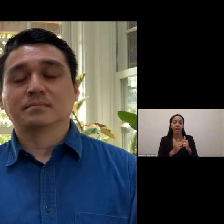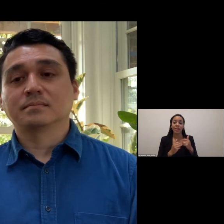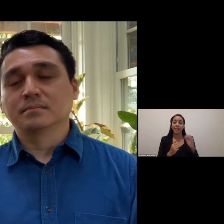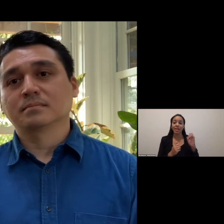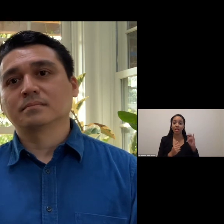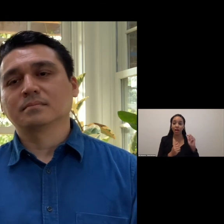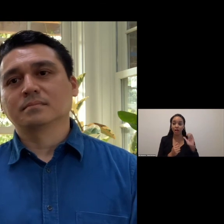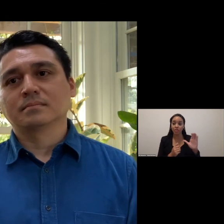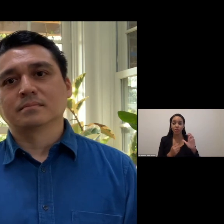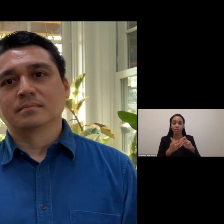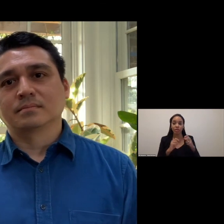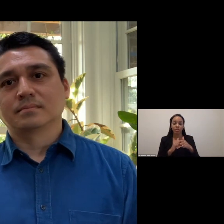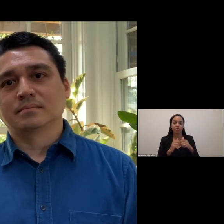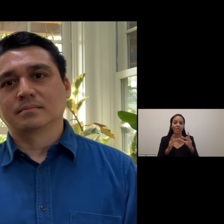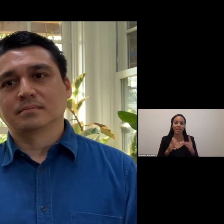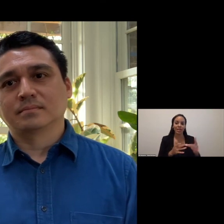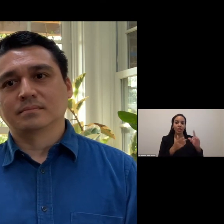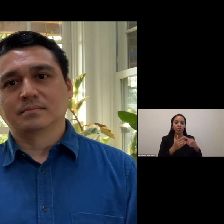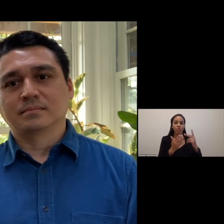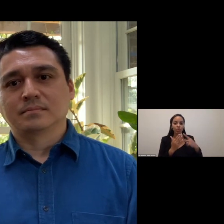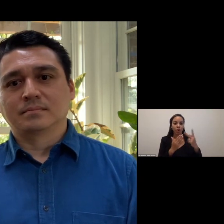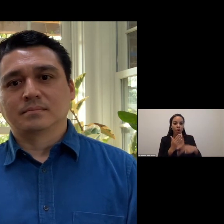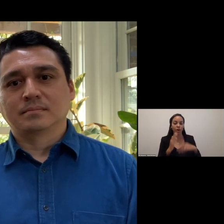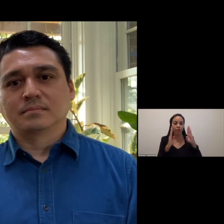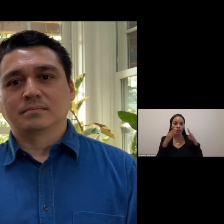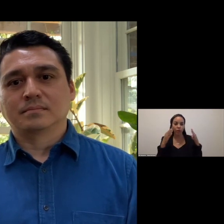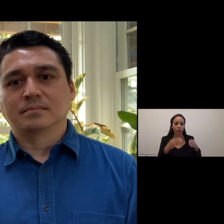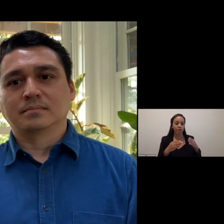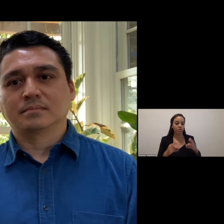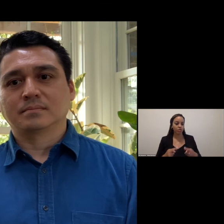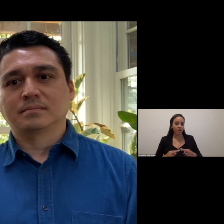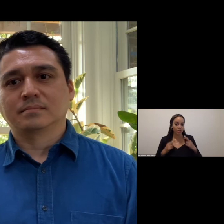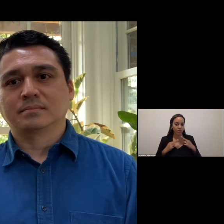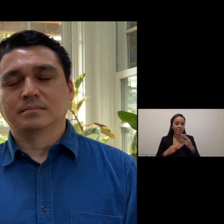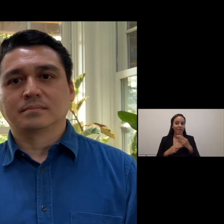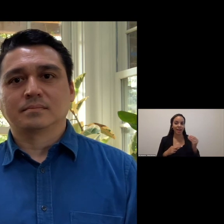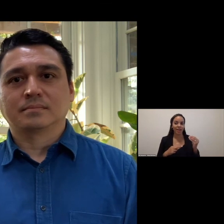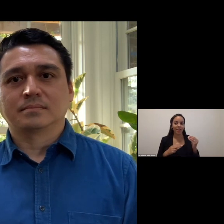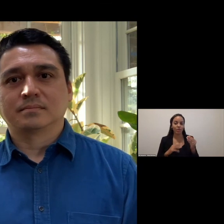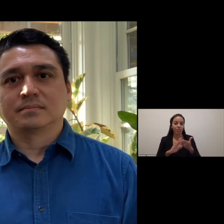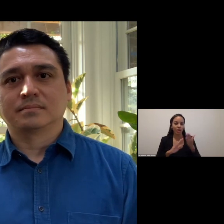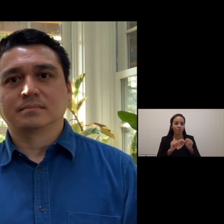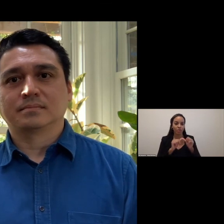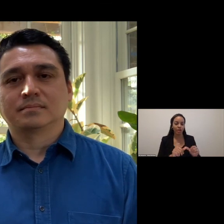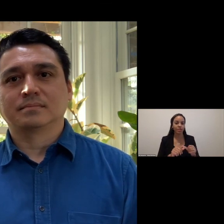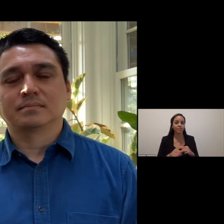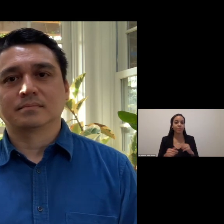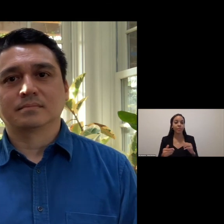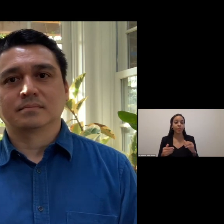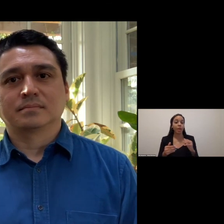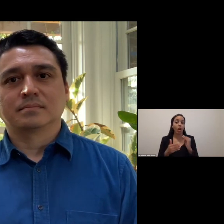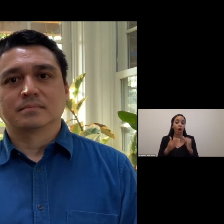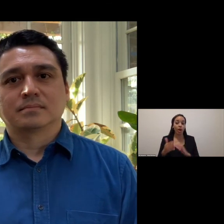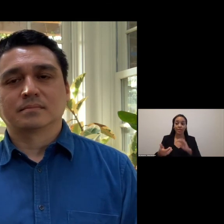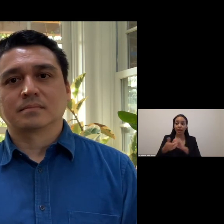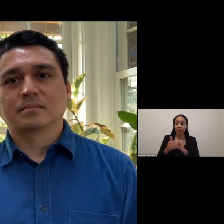make it a point to use only non-toxic materials. And what about the carbon footprint involved in traveling to residencies all over the